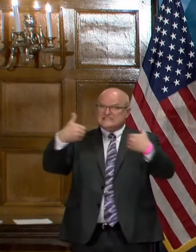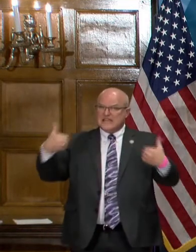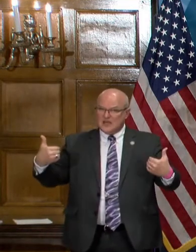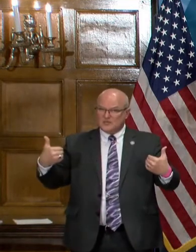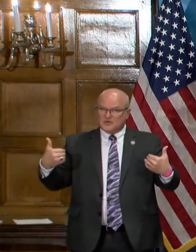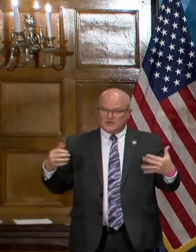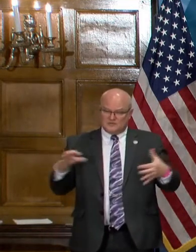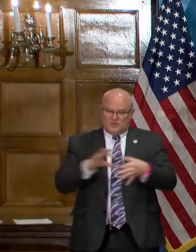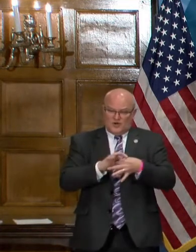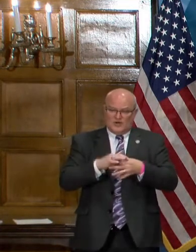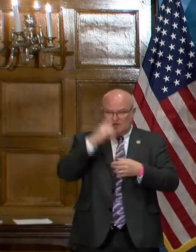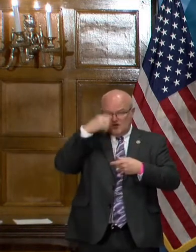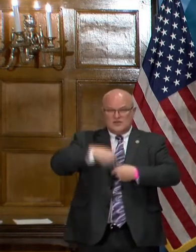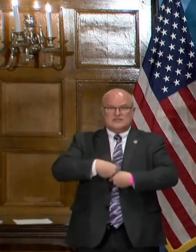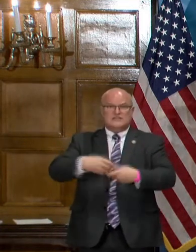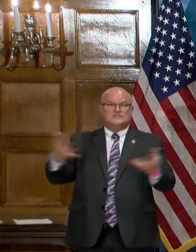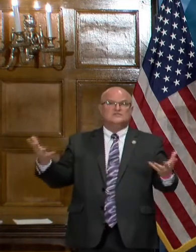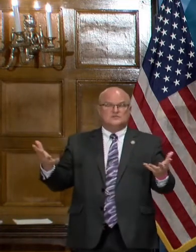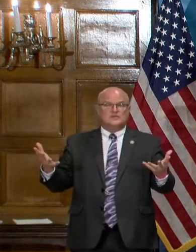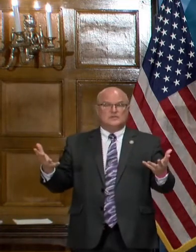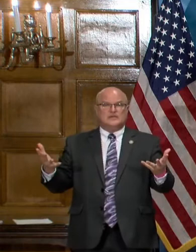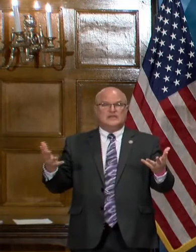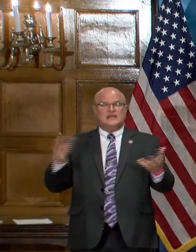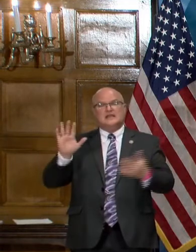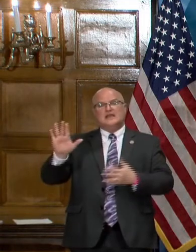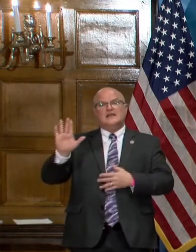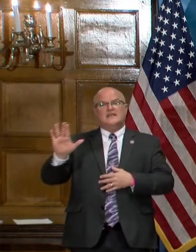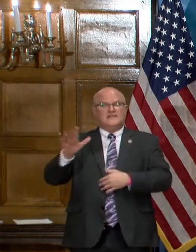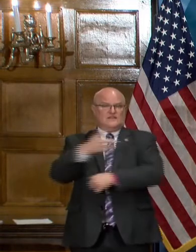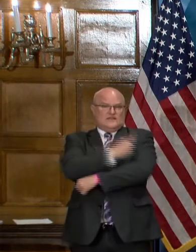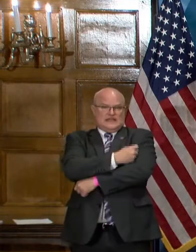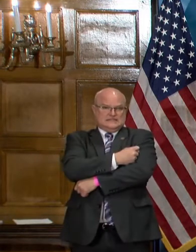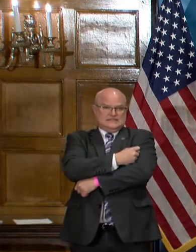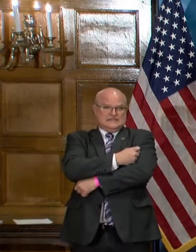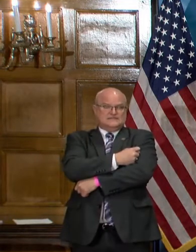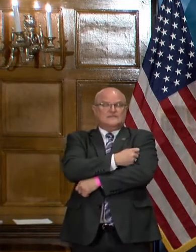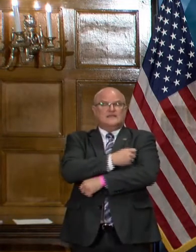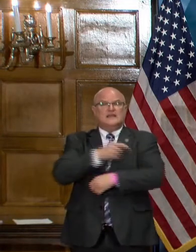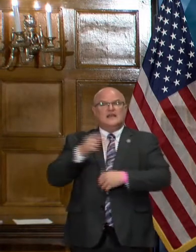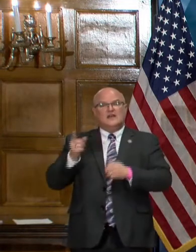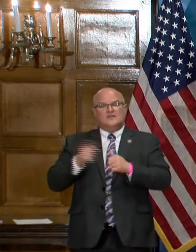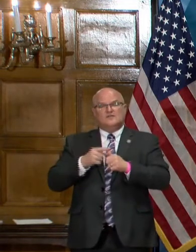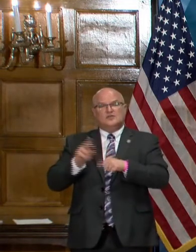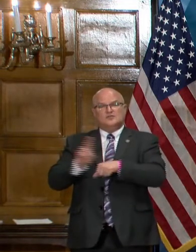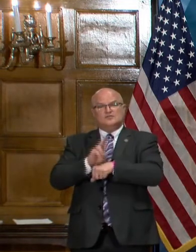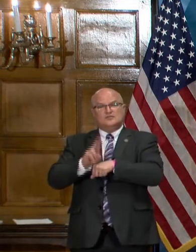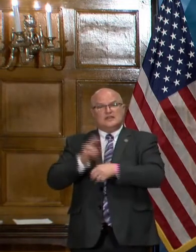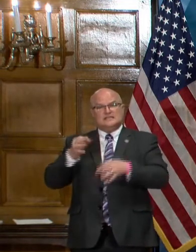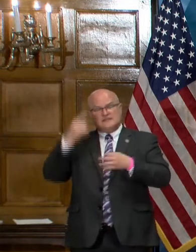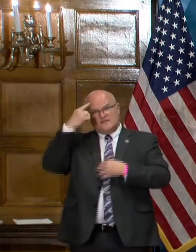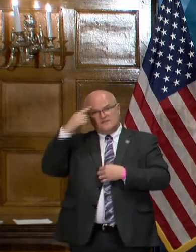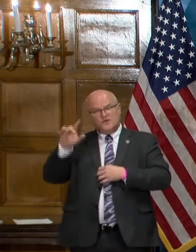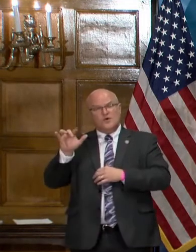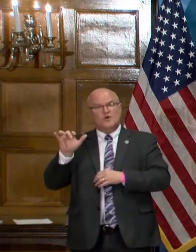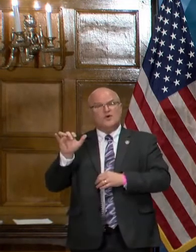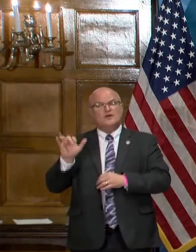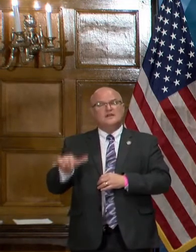partnership for distributing their doses. And they first utilized it for